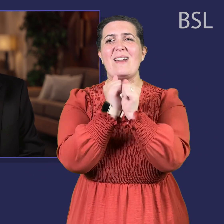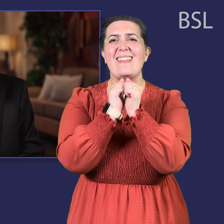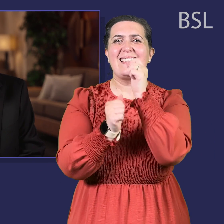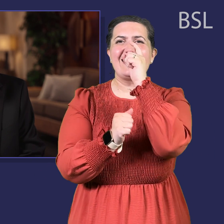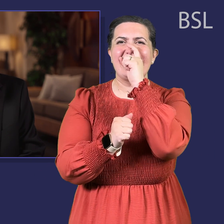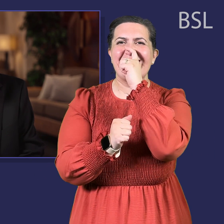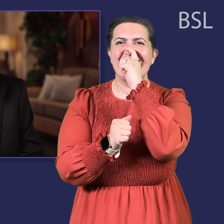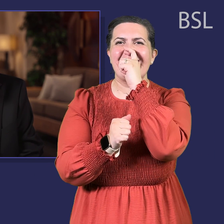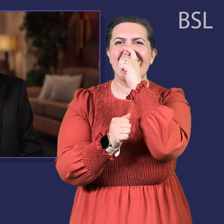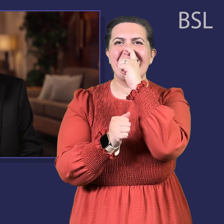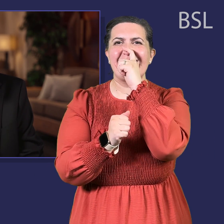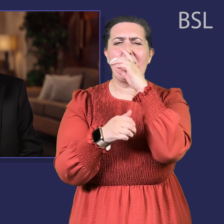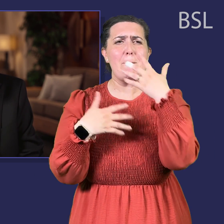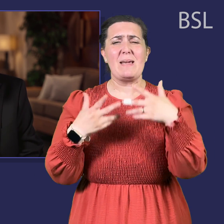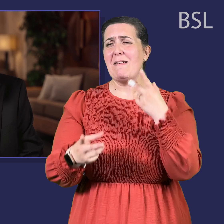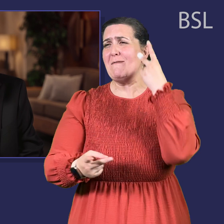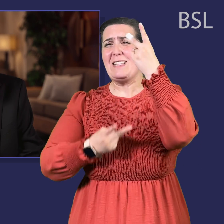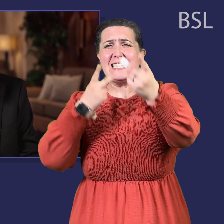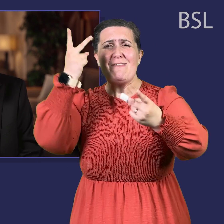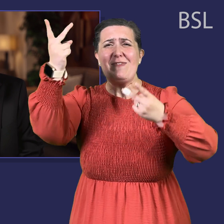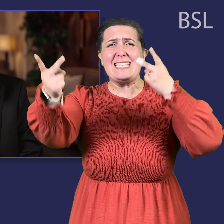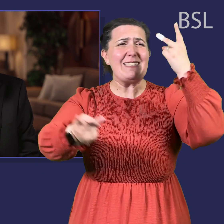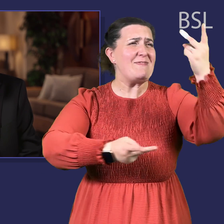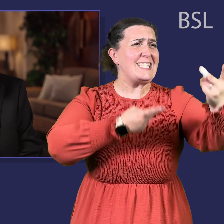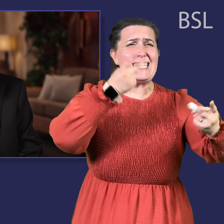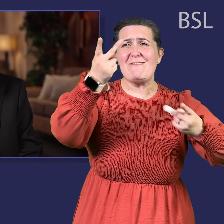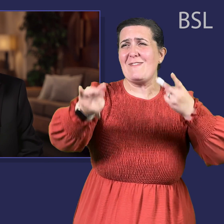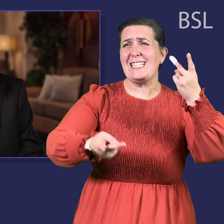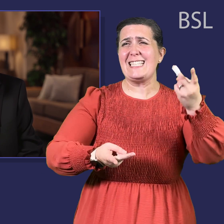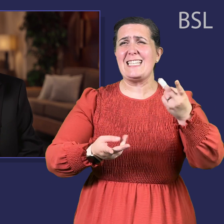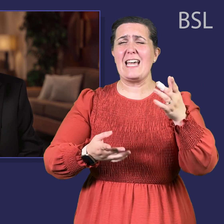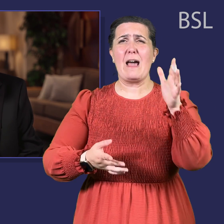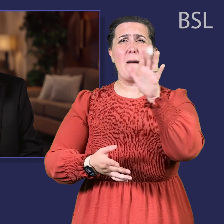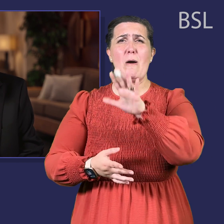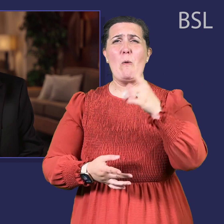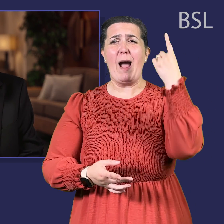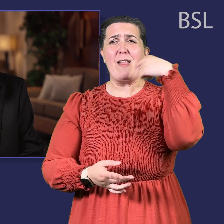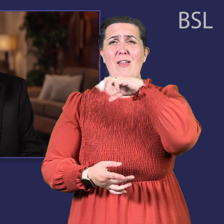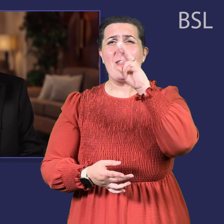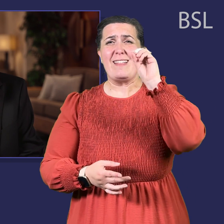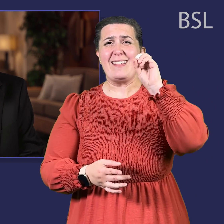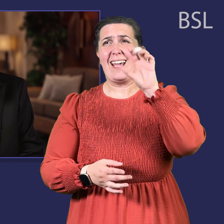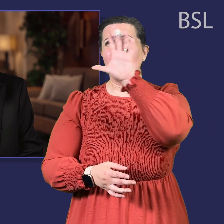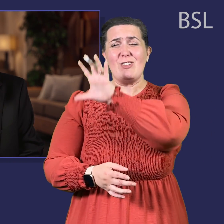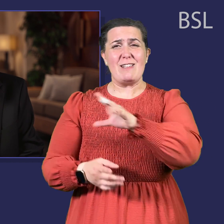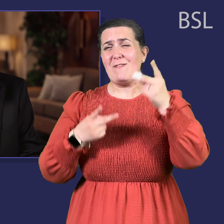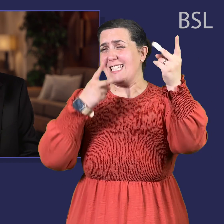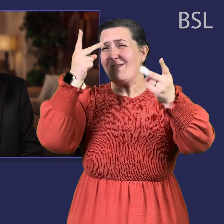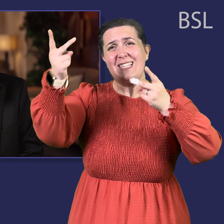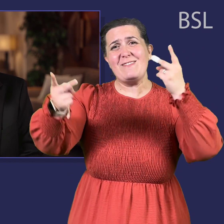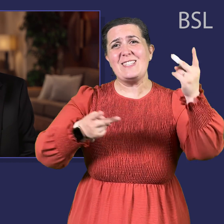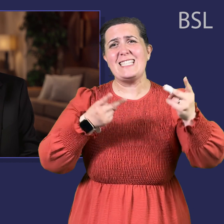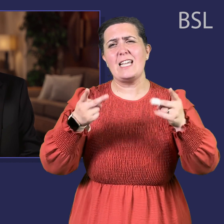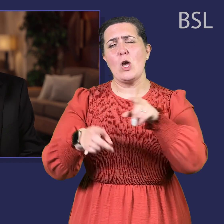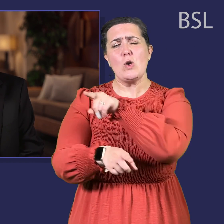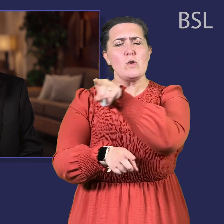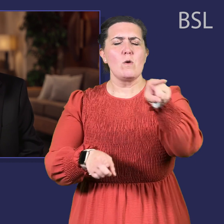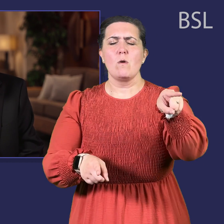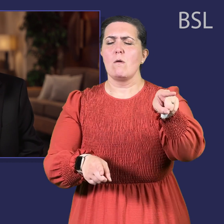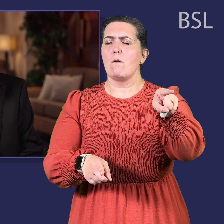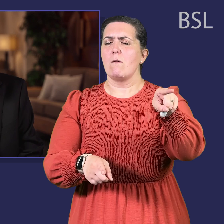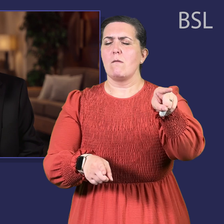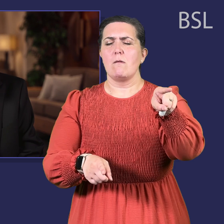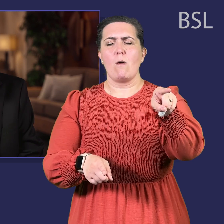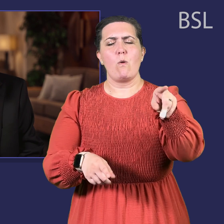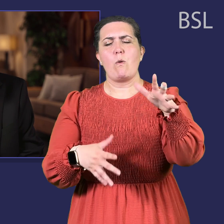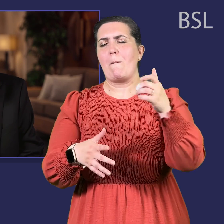and sisters. I have visited members of the church and friends in more than 130 countries. You